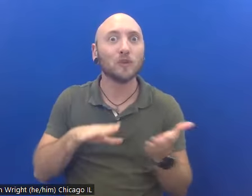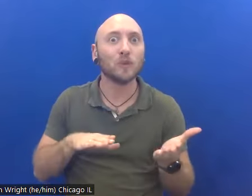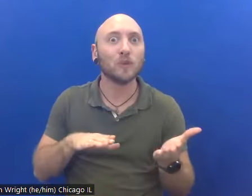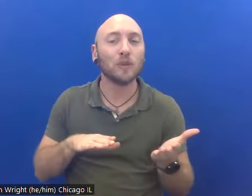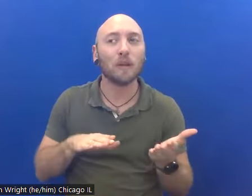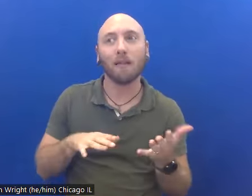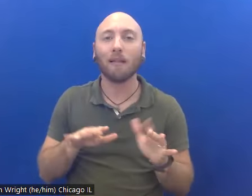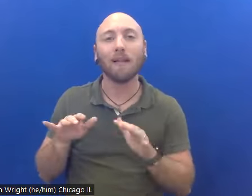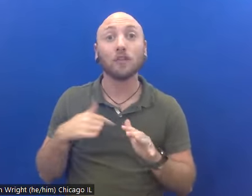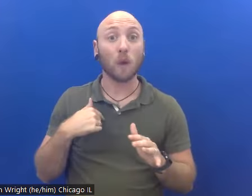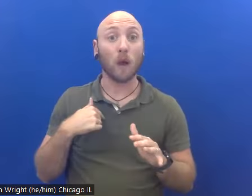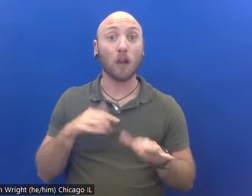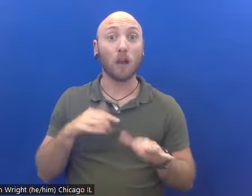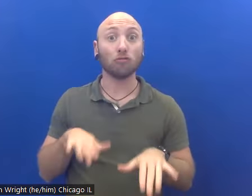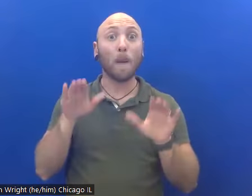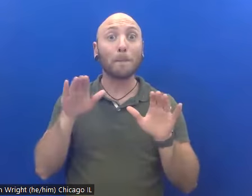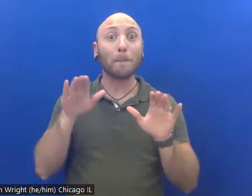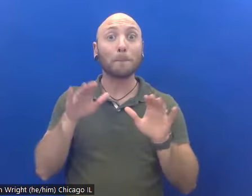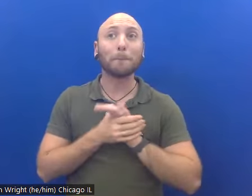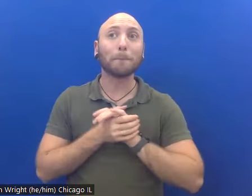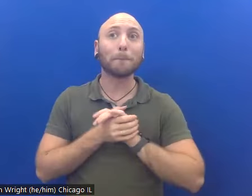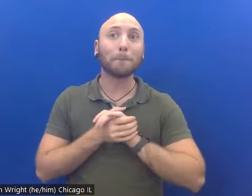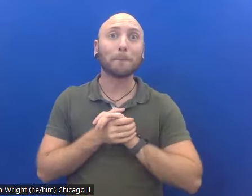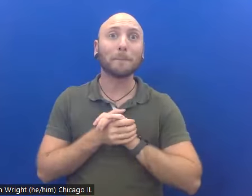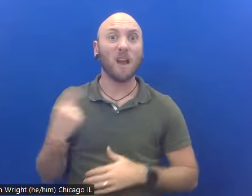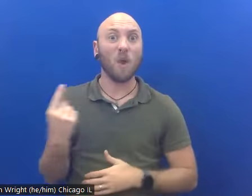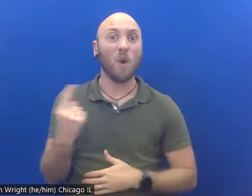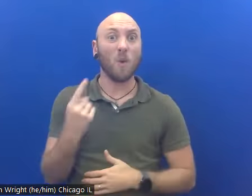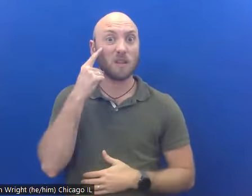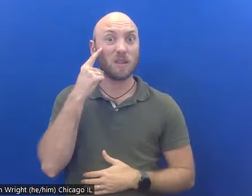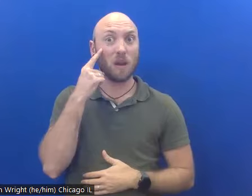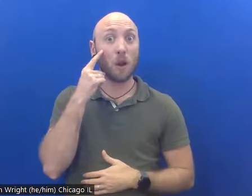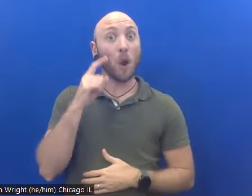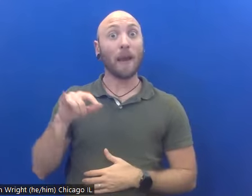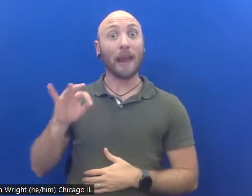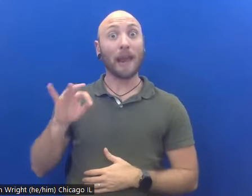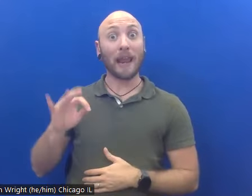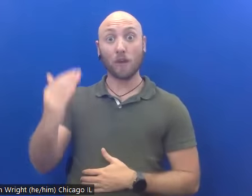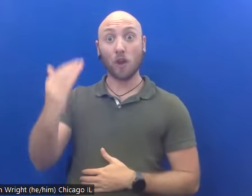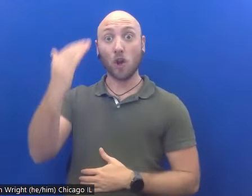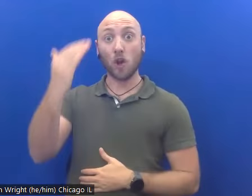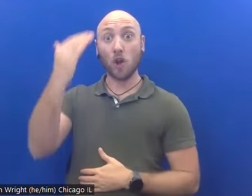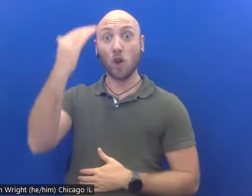my thought was that, knowledge is power. If I know enough, I can figure out anything.